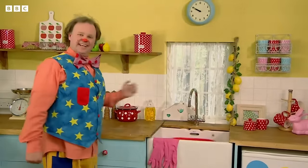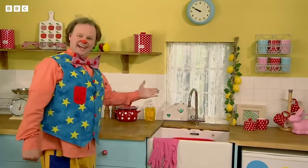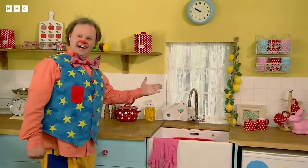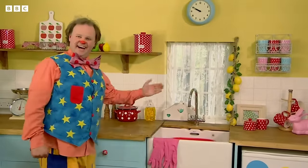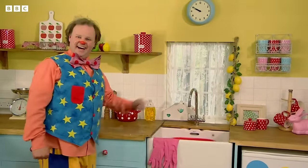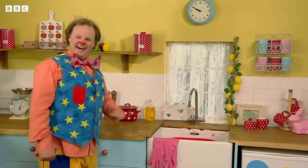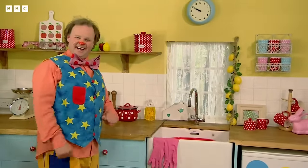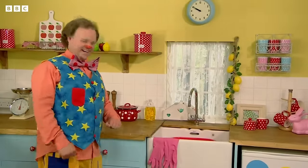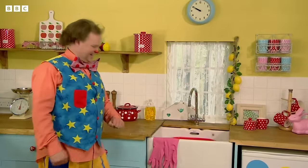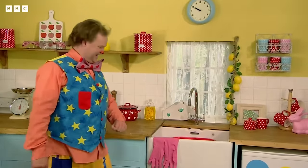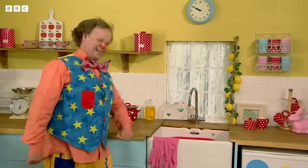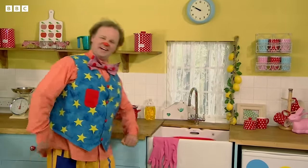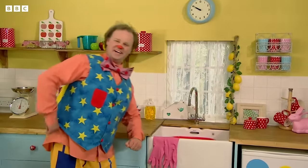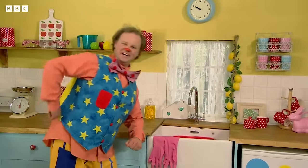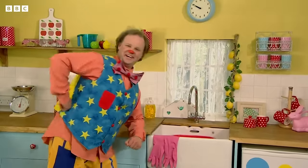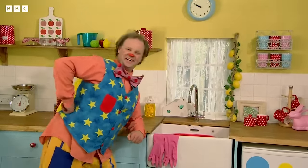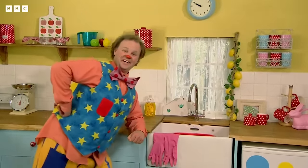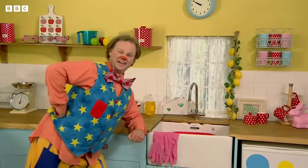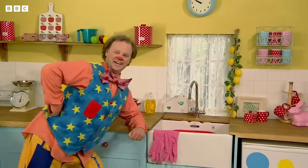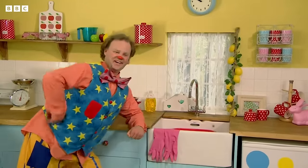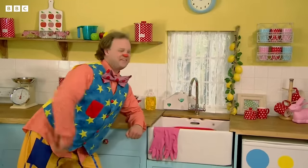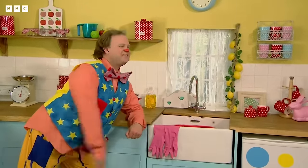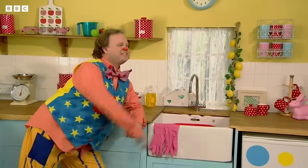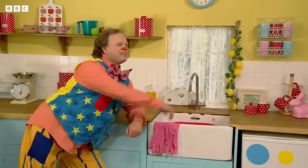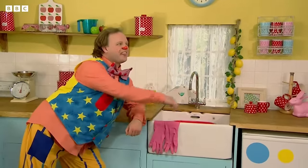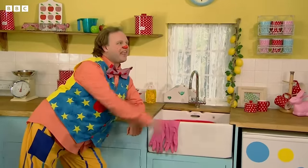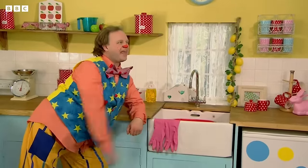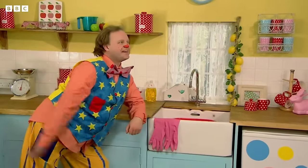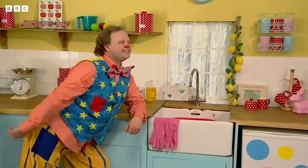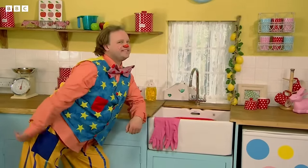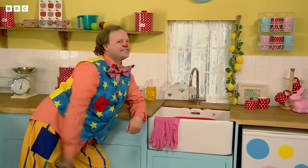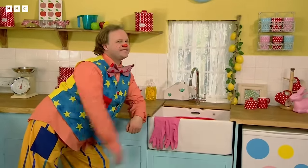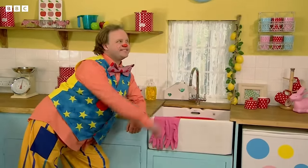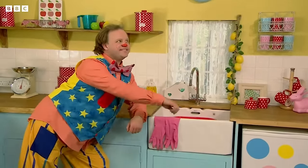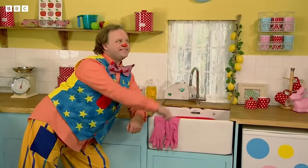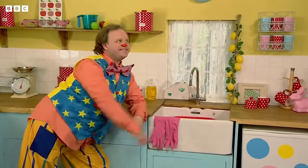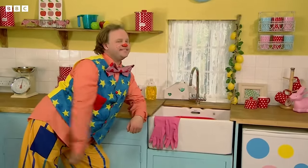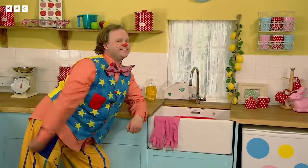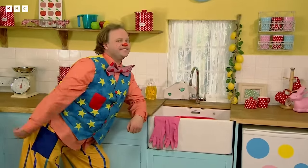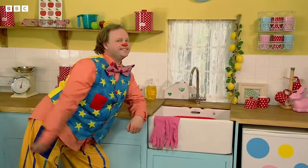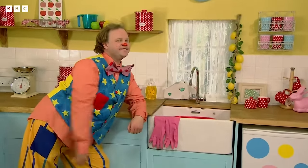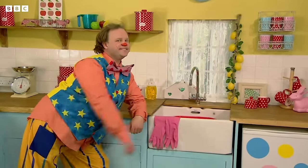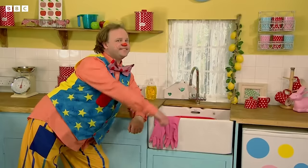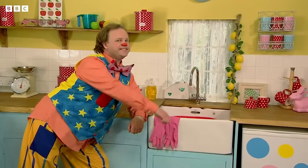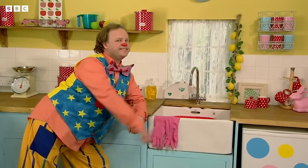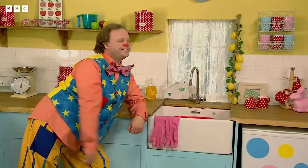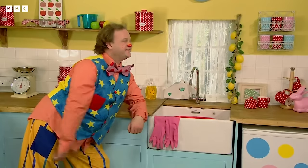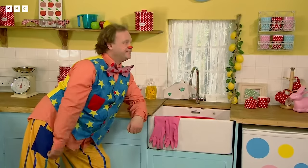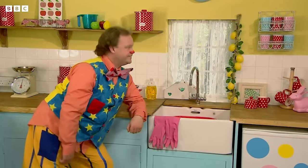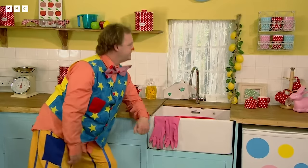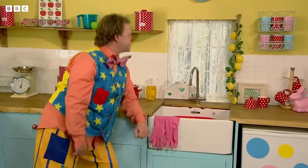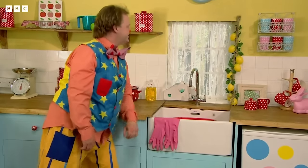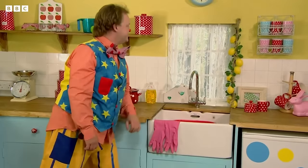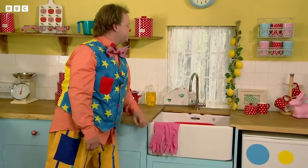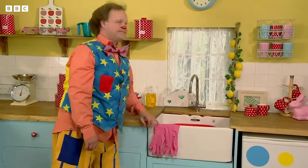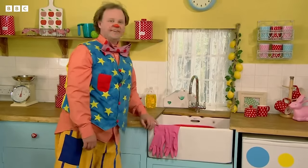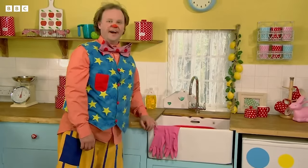Ta-da! That's better, Mr. Tumble. Mr. Tumble, you need to open the window.